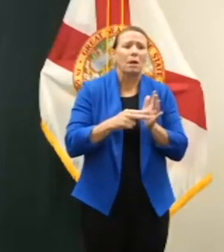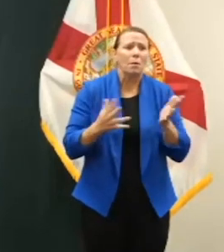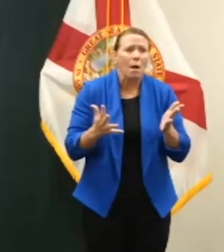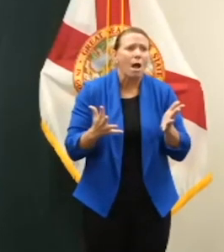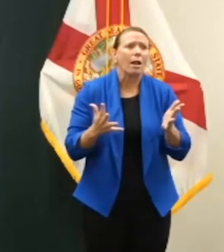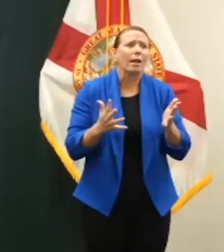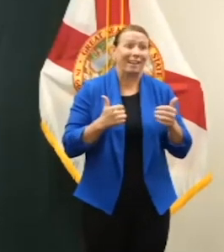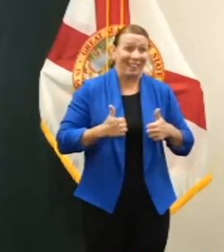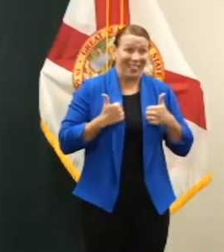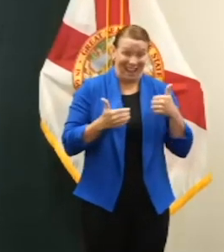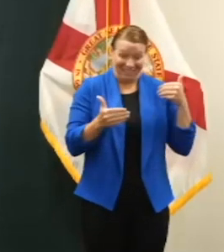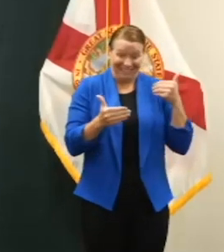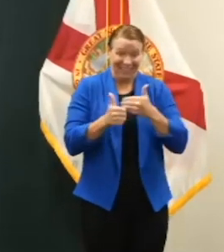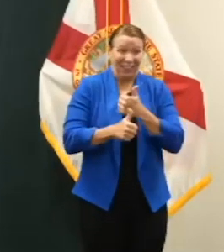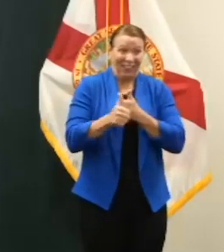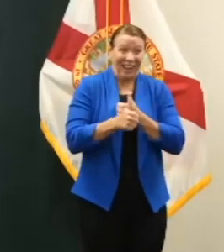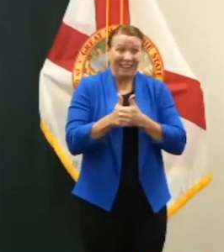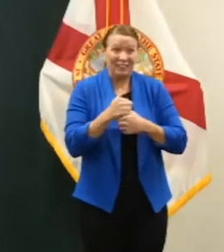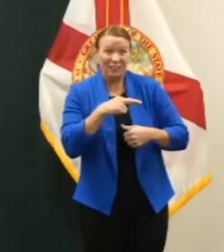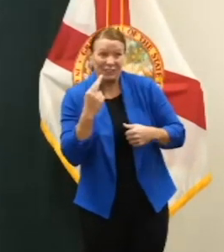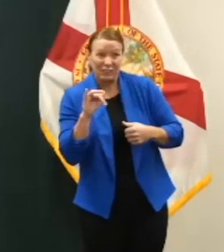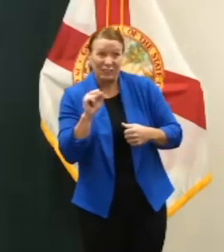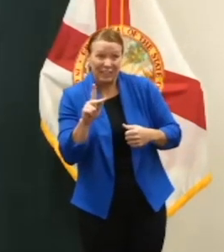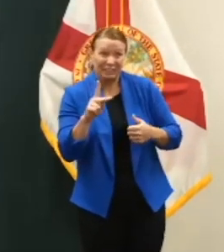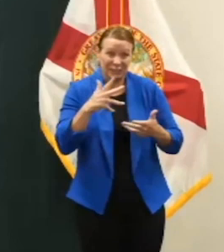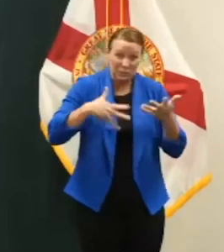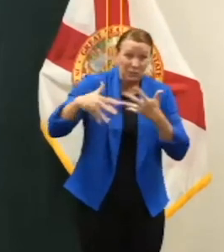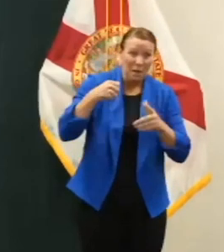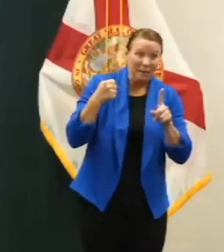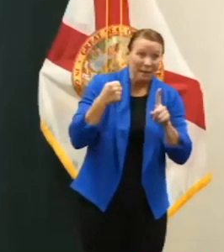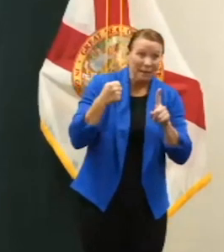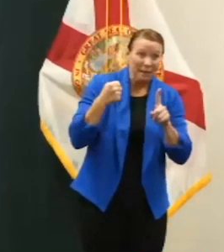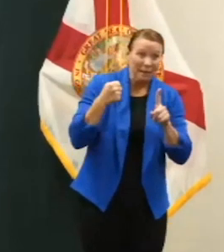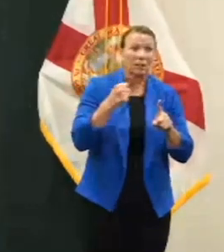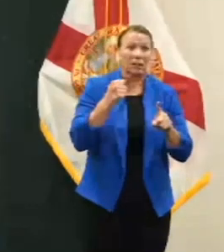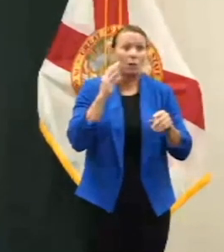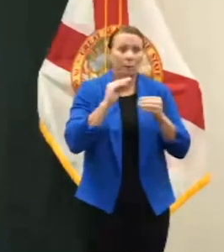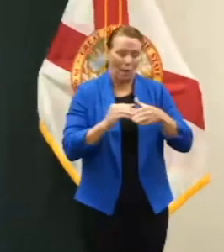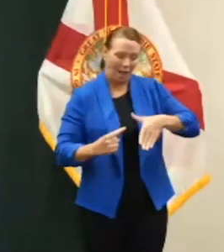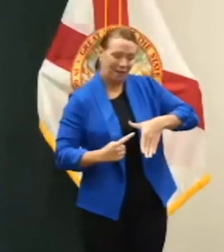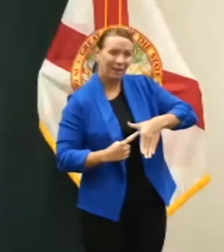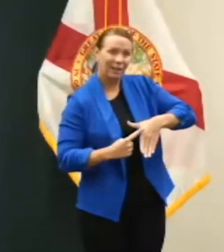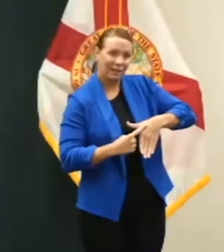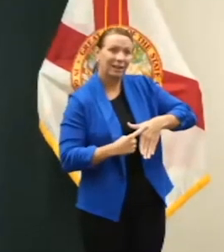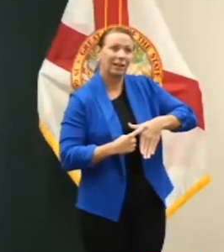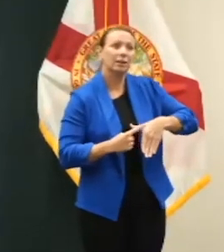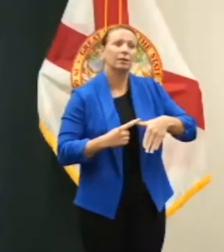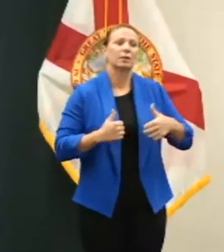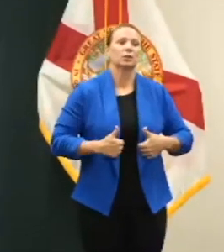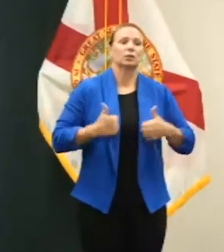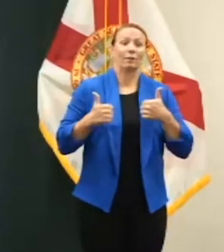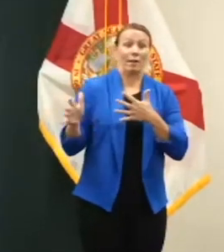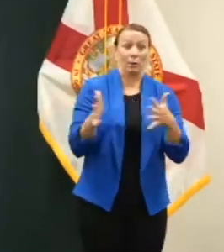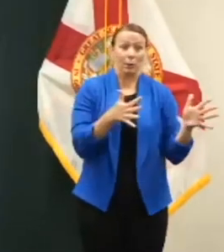storm surge. So you can go inland, you can be in a structure that can withstand hurricane force winds, and you can ride out